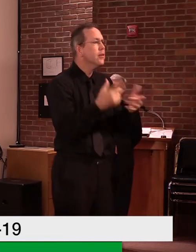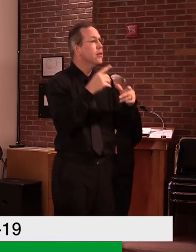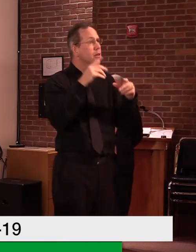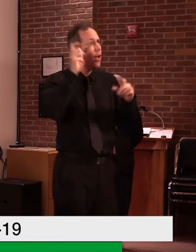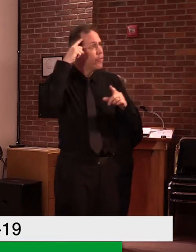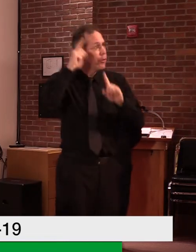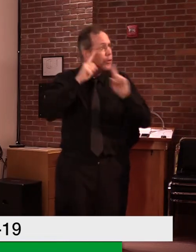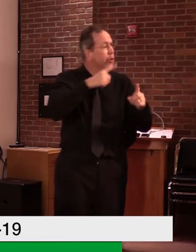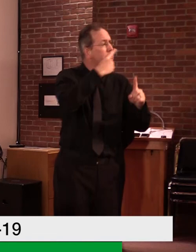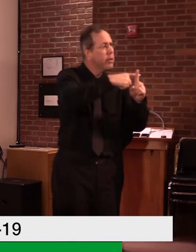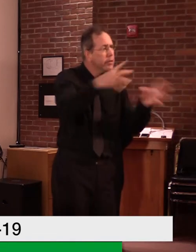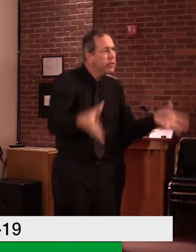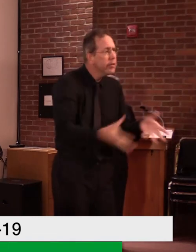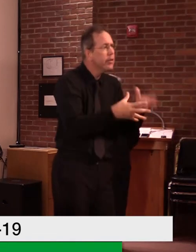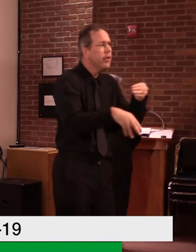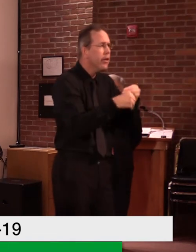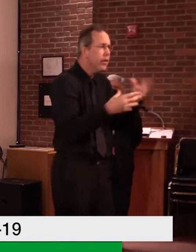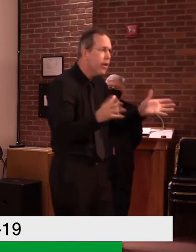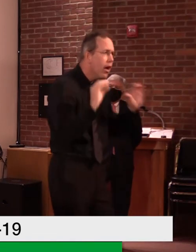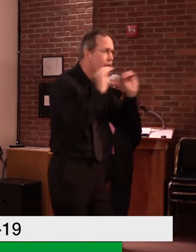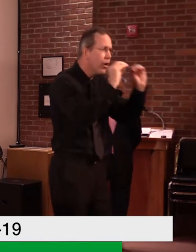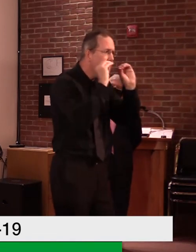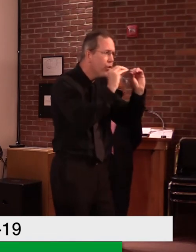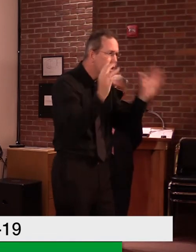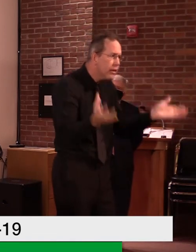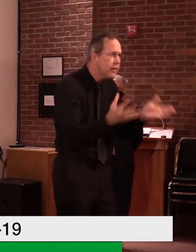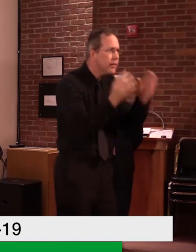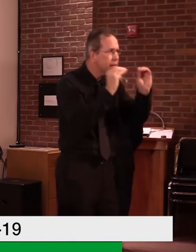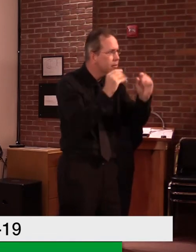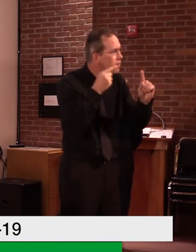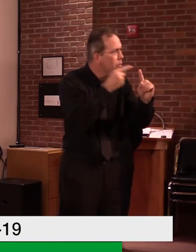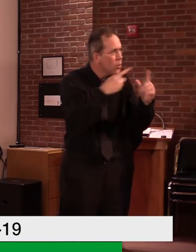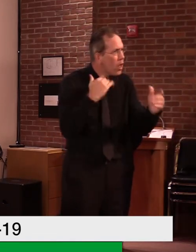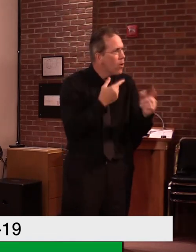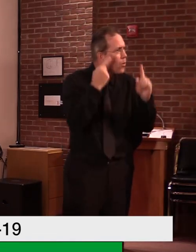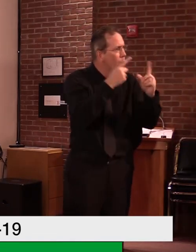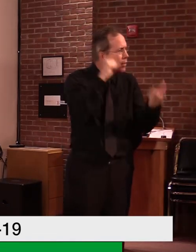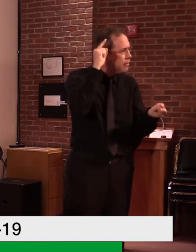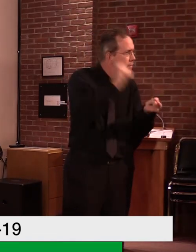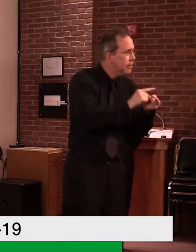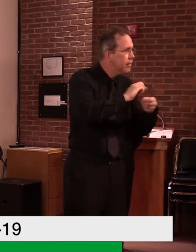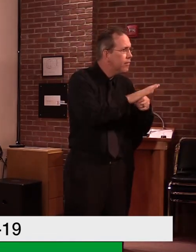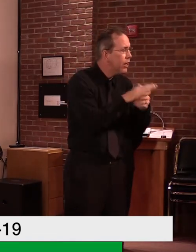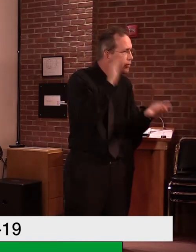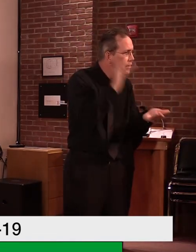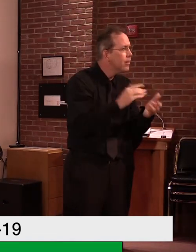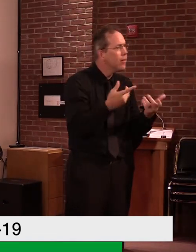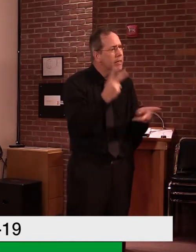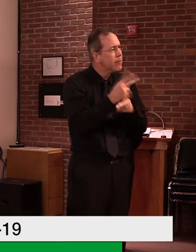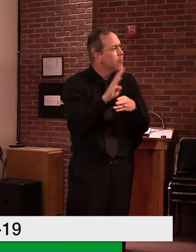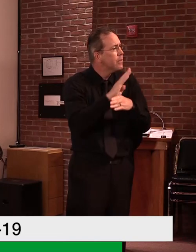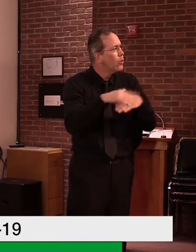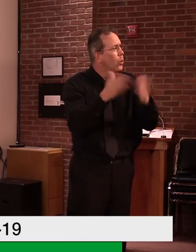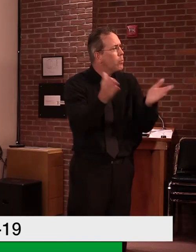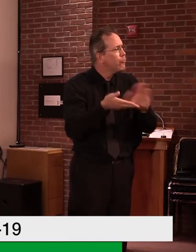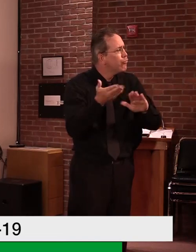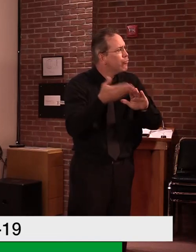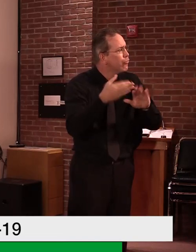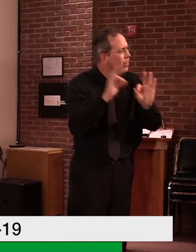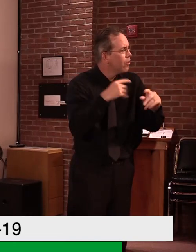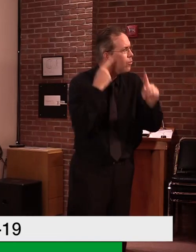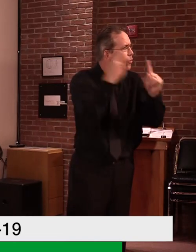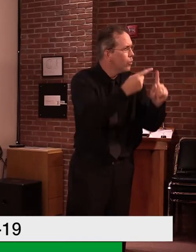keeping Vermont healthy and open is the goal. And to accomplish this, we need everyone who can wear a